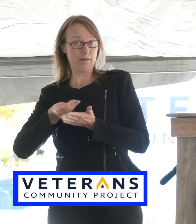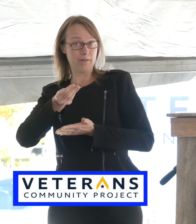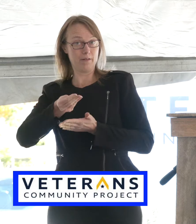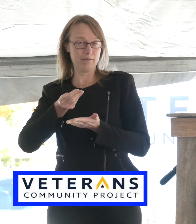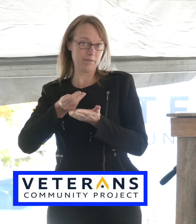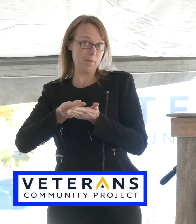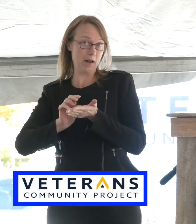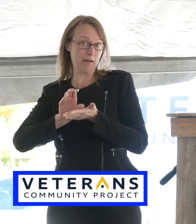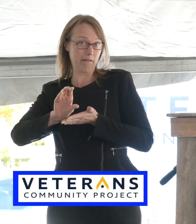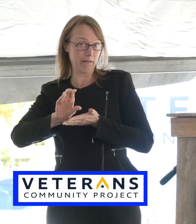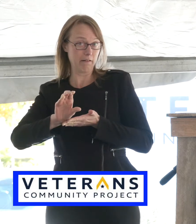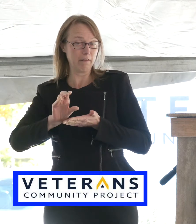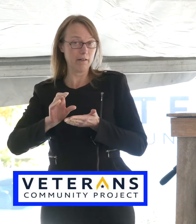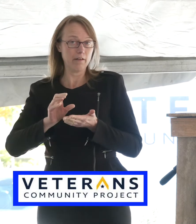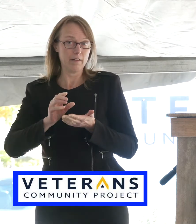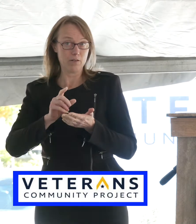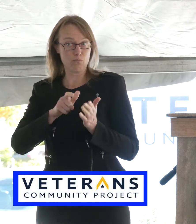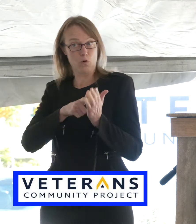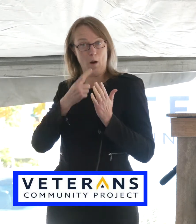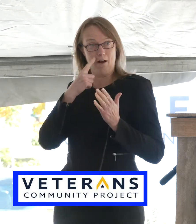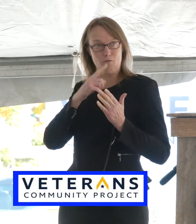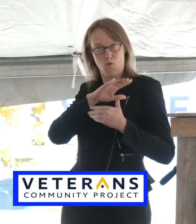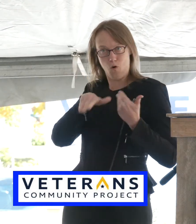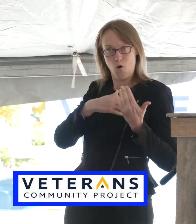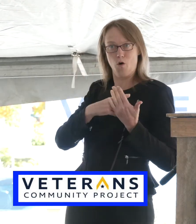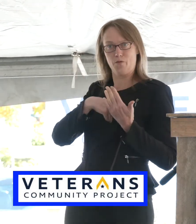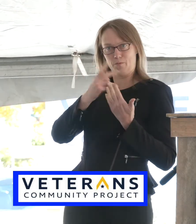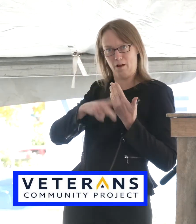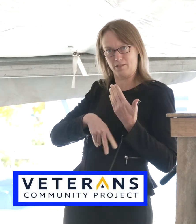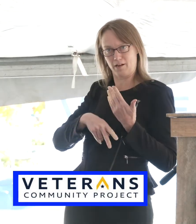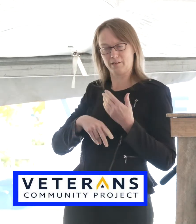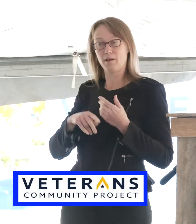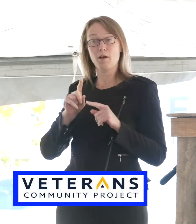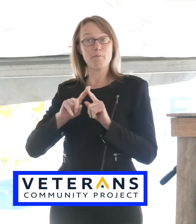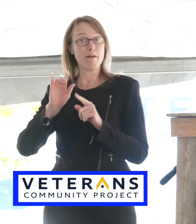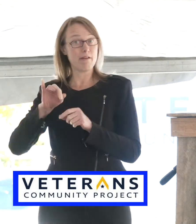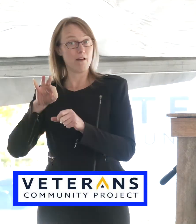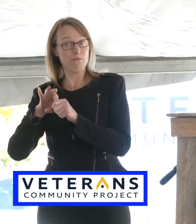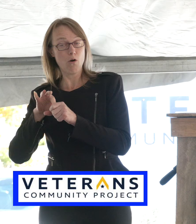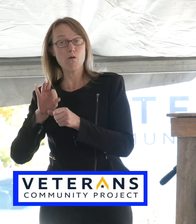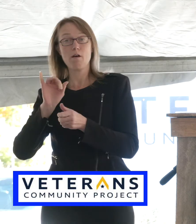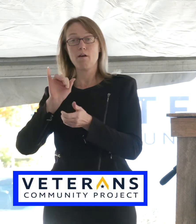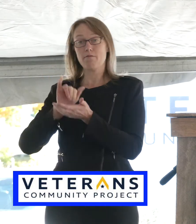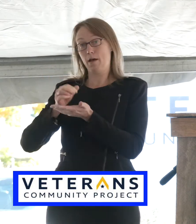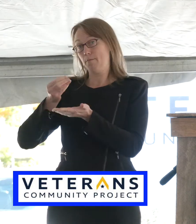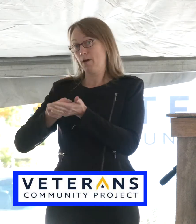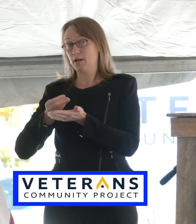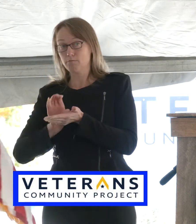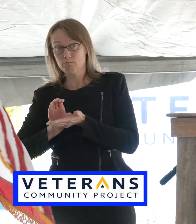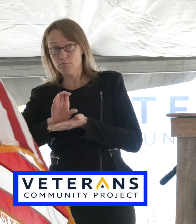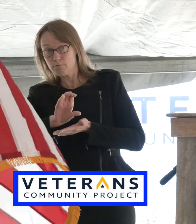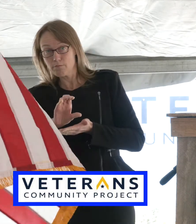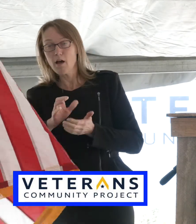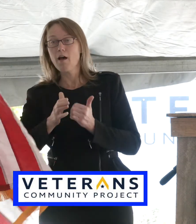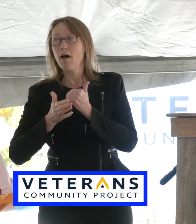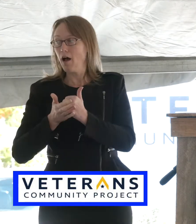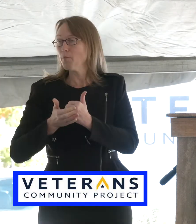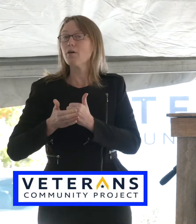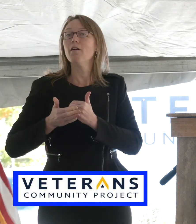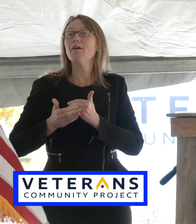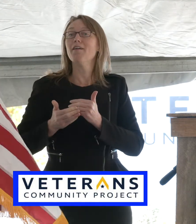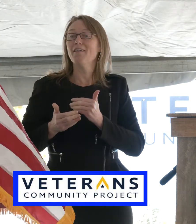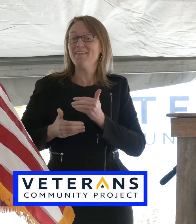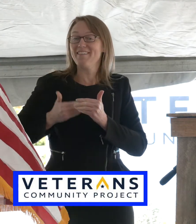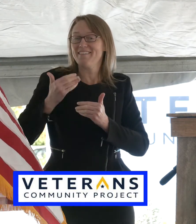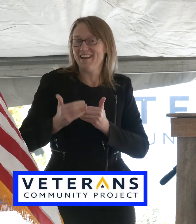But that commitment played a major role in allowing the Veterans Community Project to move forward and to begin